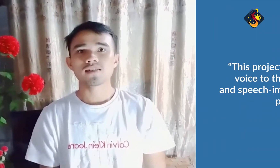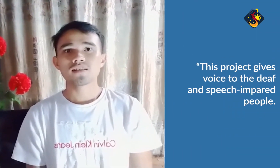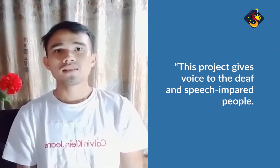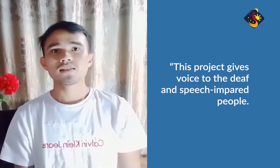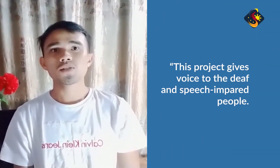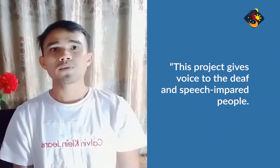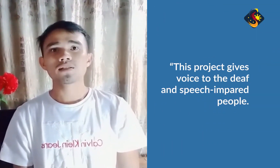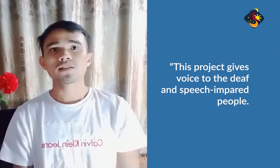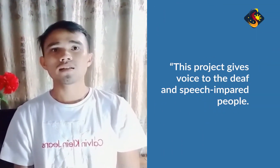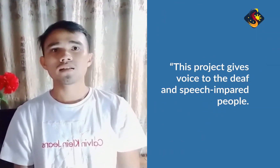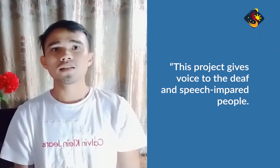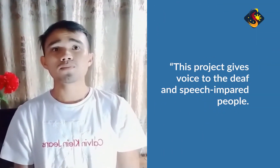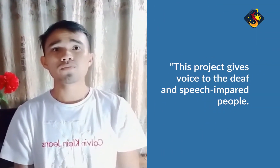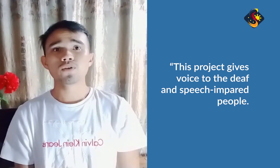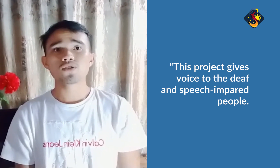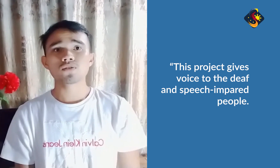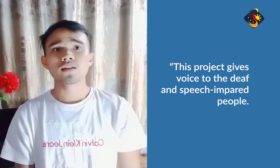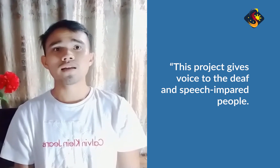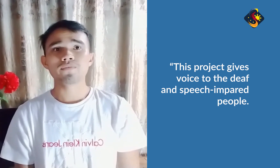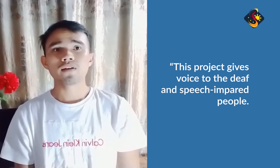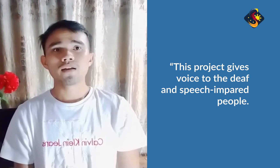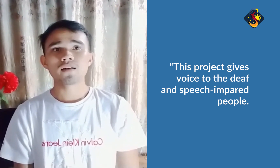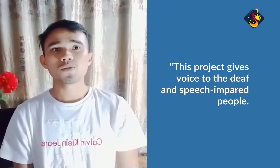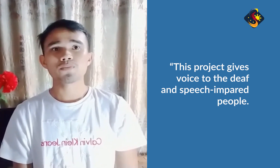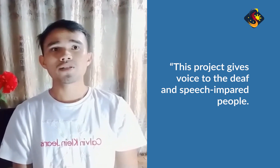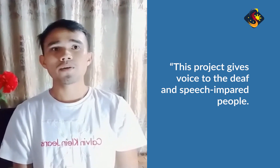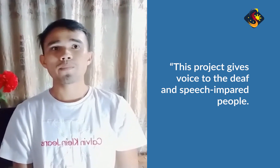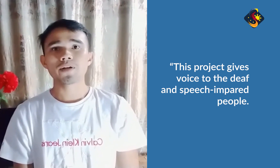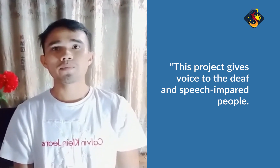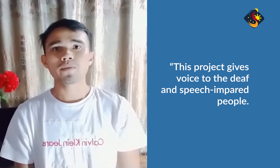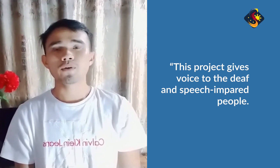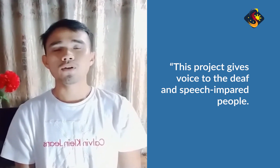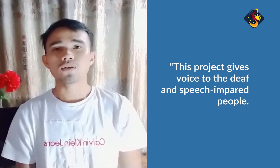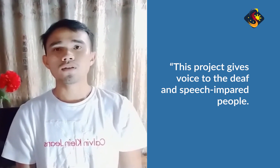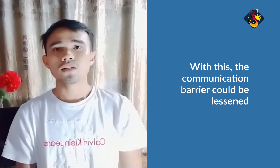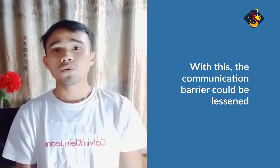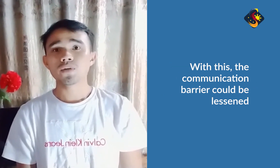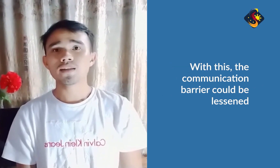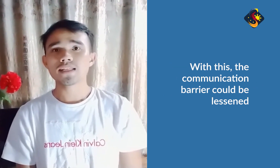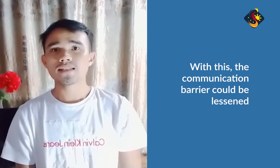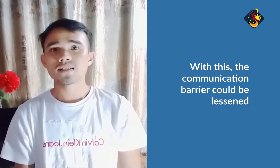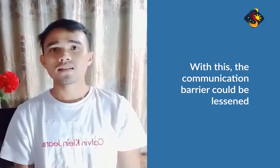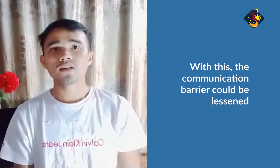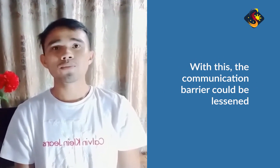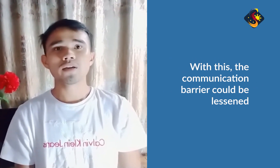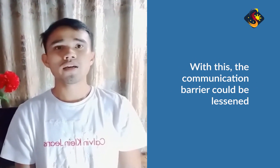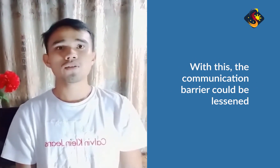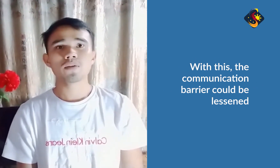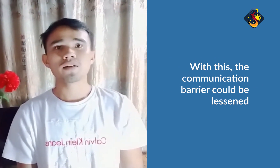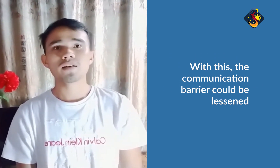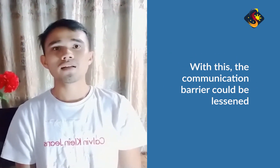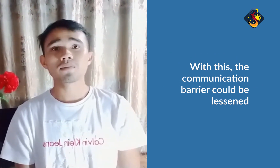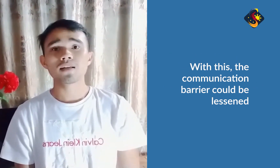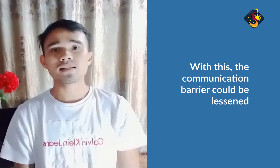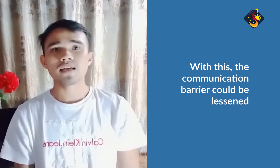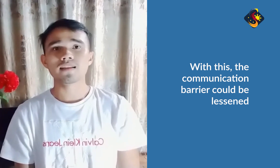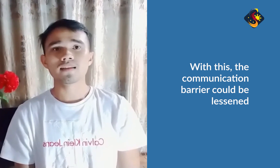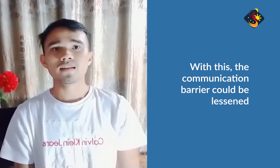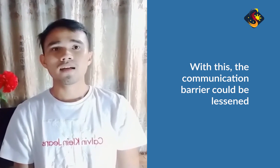This project gives voice to the deaf and speech impaired people. With this, the communication barrier can be lessened,